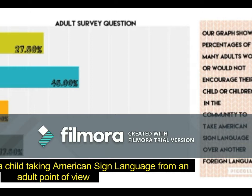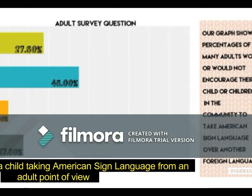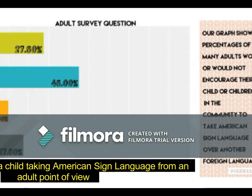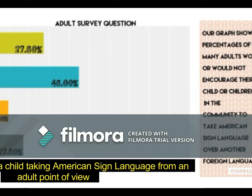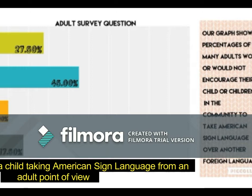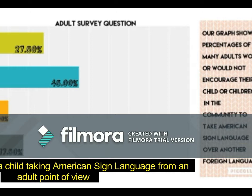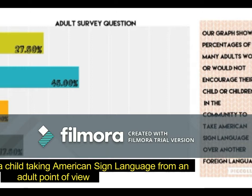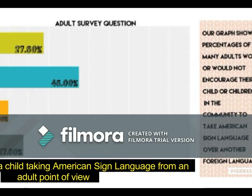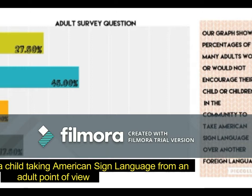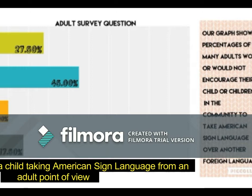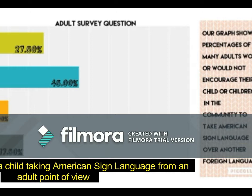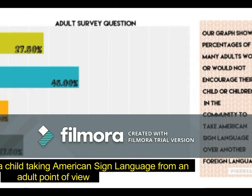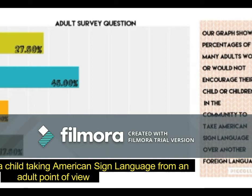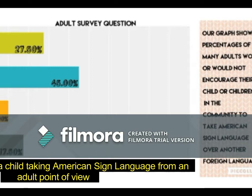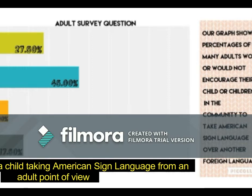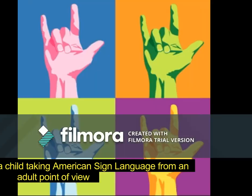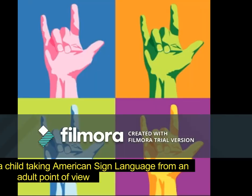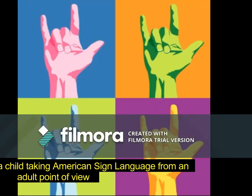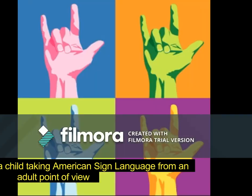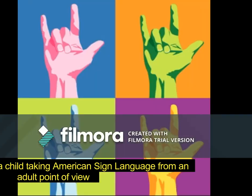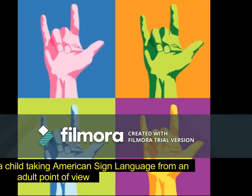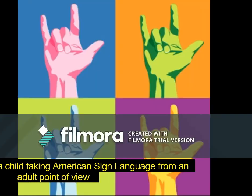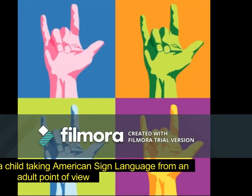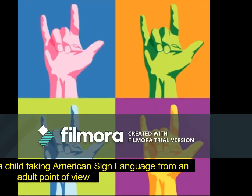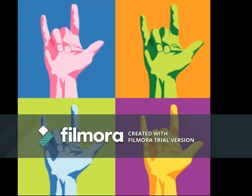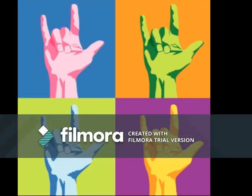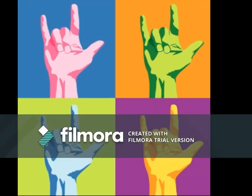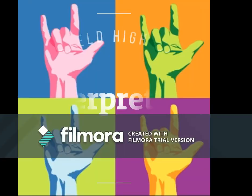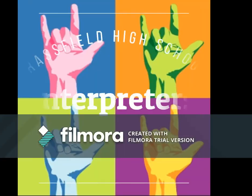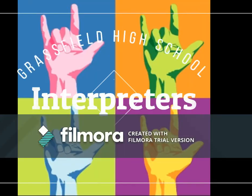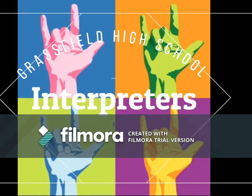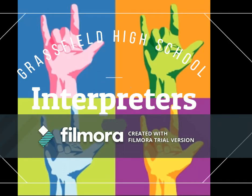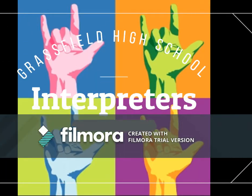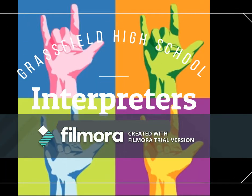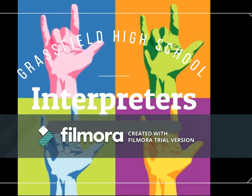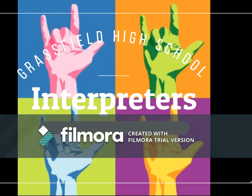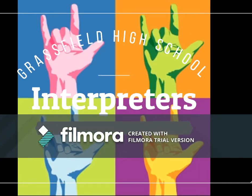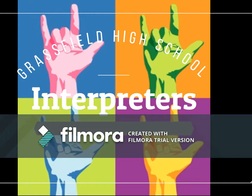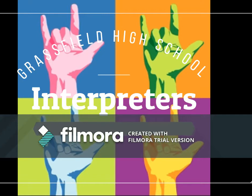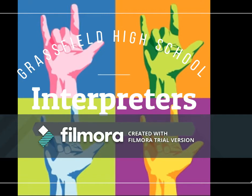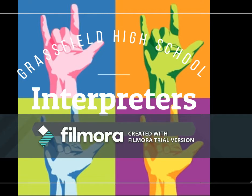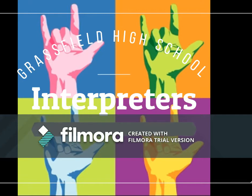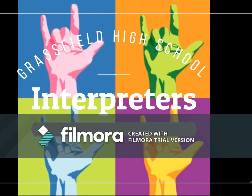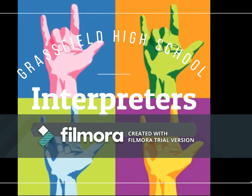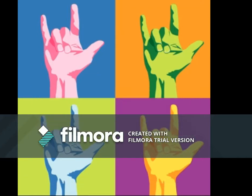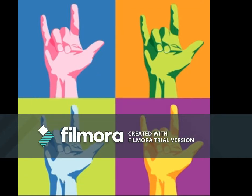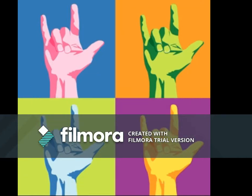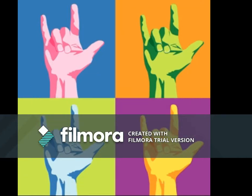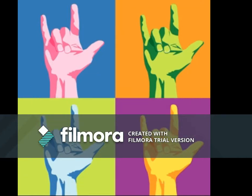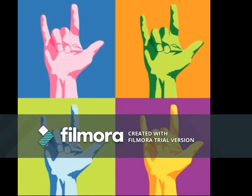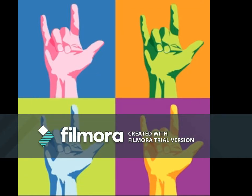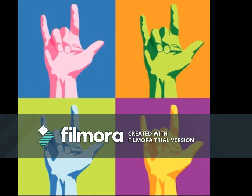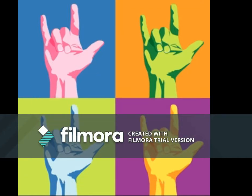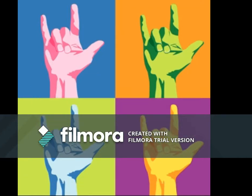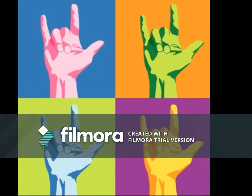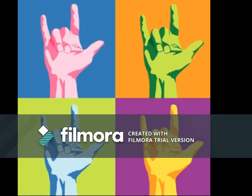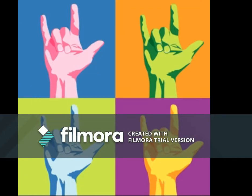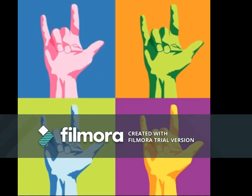from an adult point of view. We decided to talk to 2 Grassfield interpreters to see what they had to say about American Sign